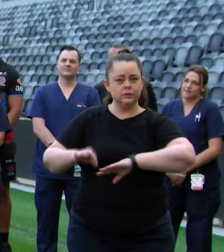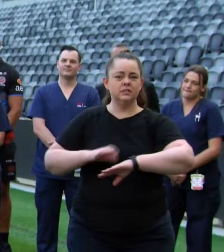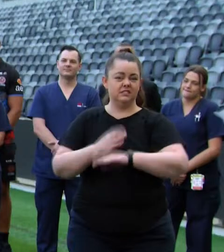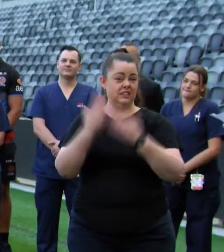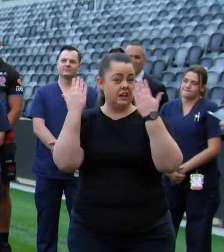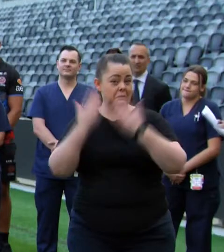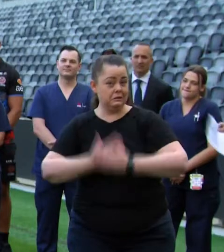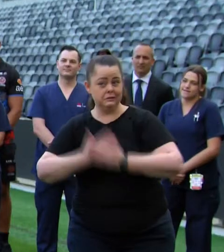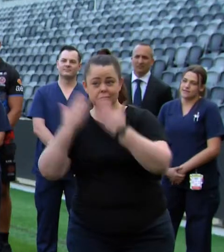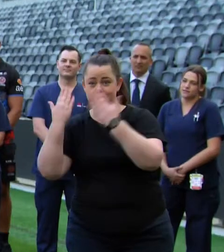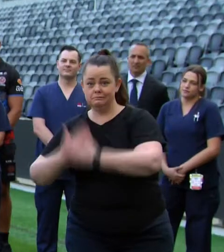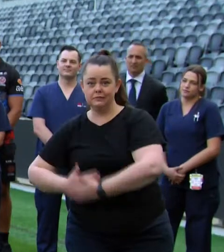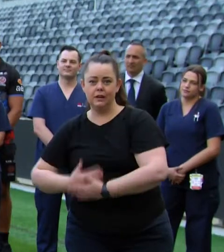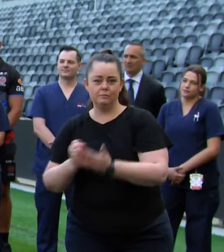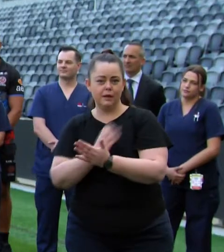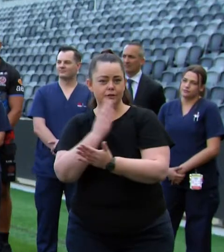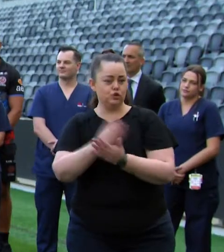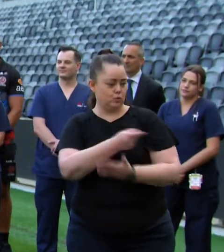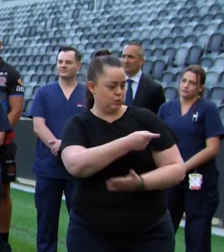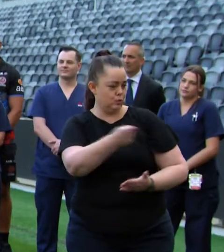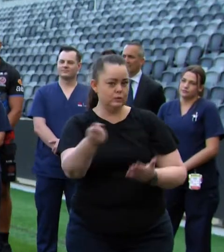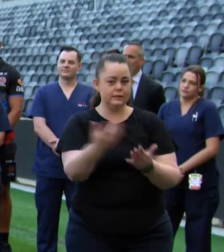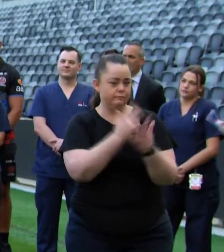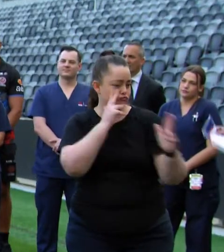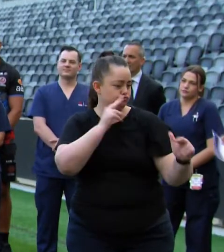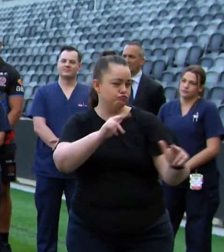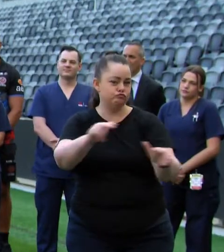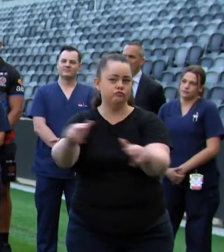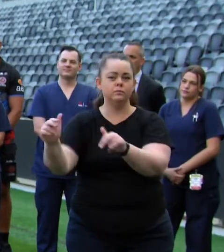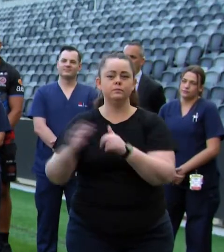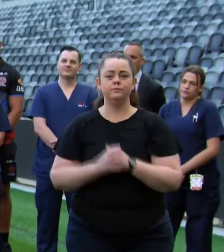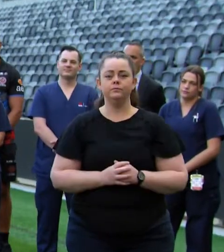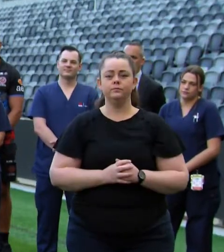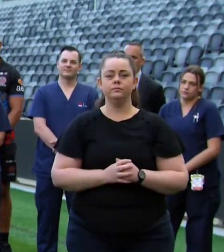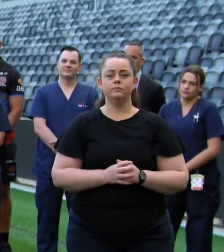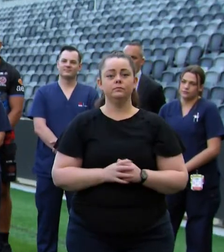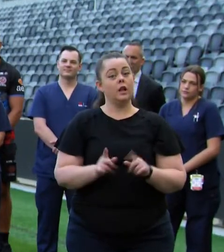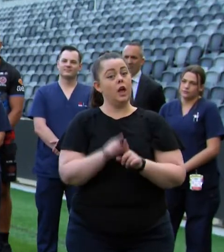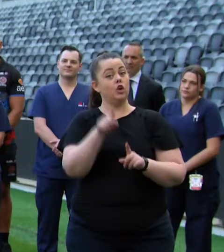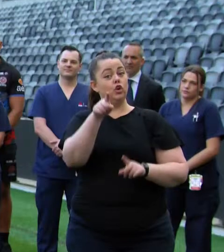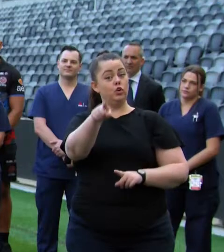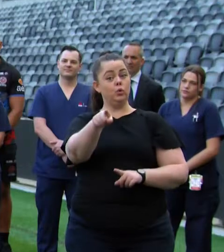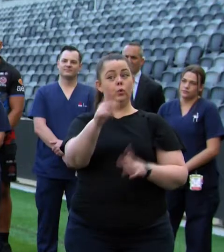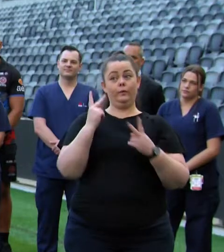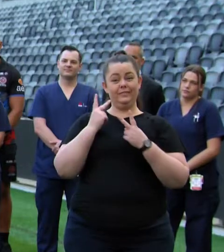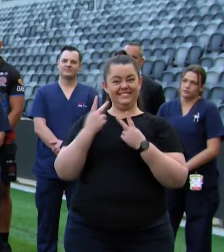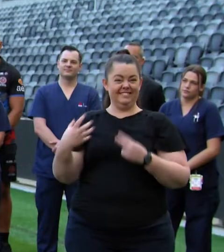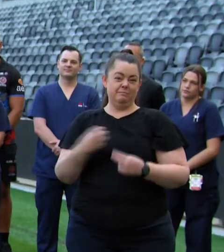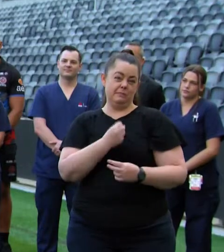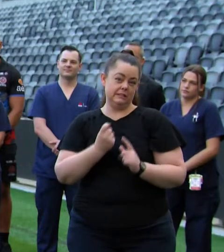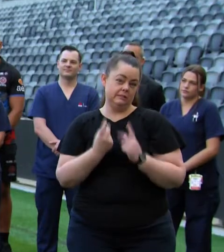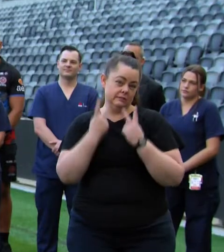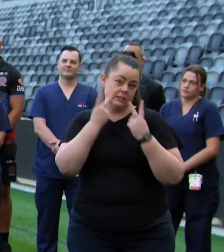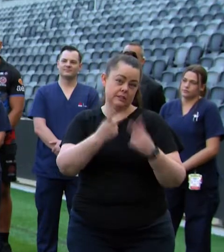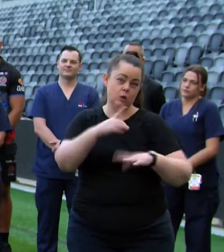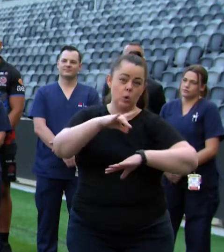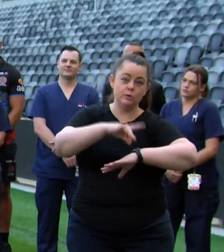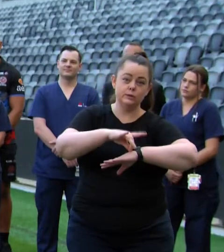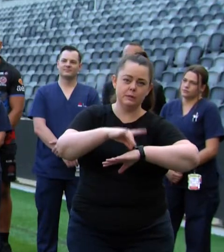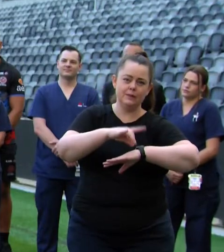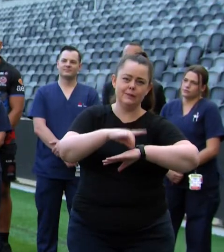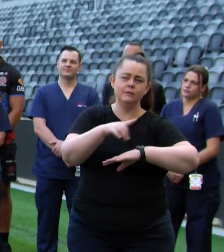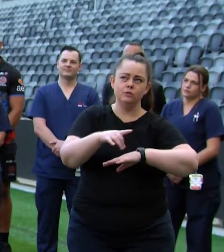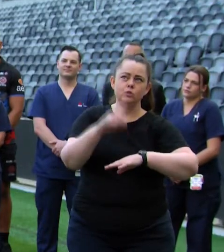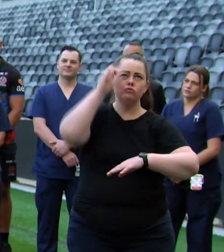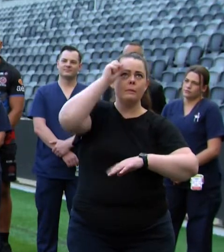the Health Minister was just saying, when you go into a hospital, what do you always remember is the great care and love that is given to you by our